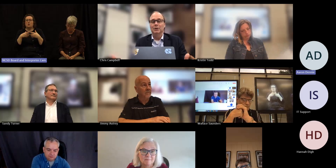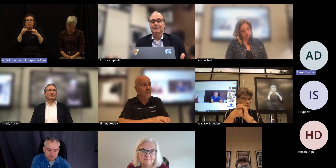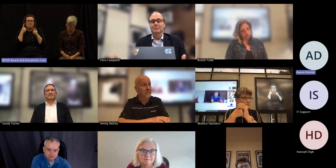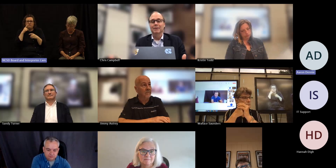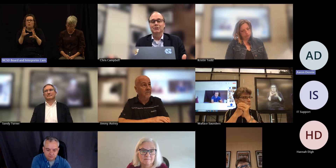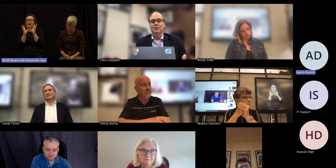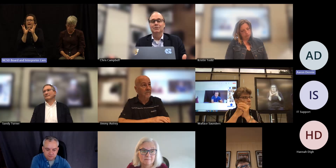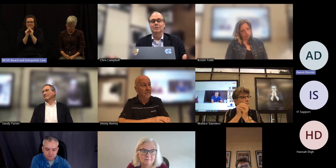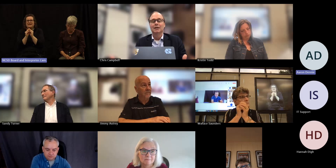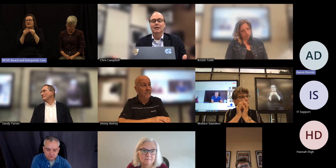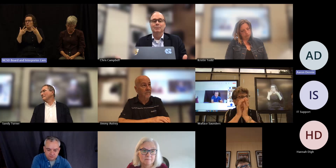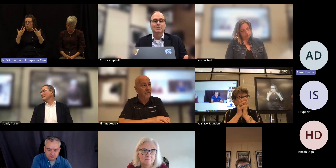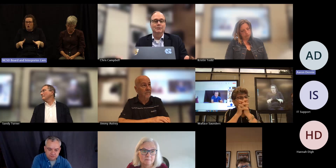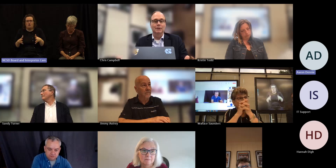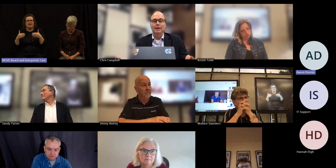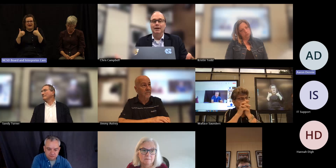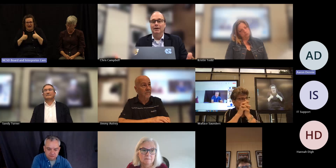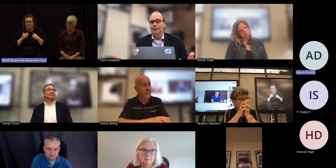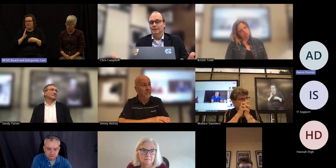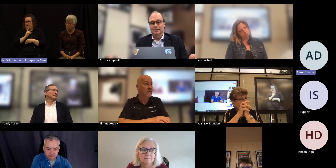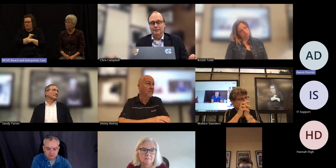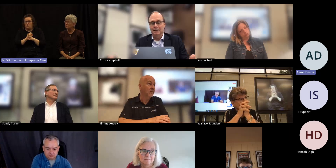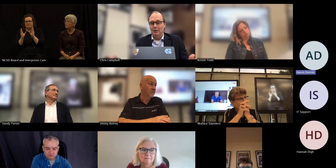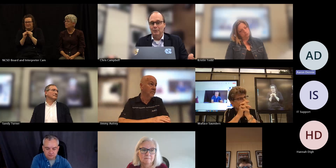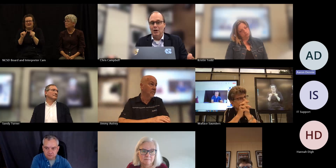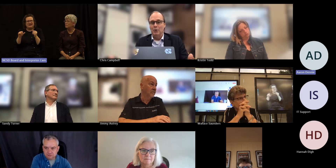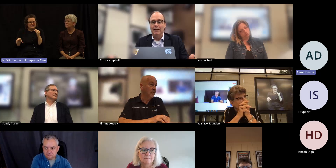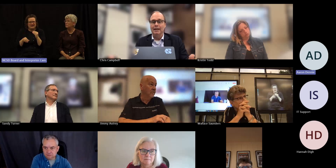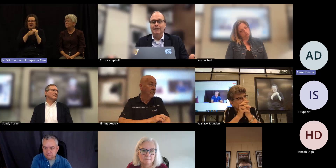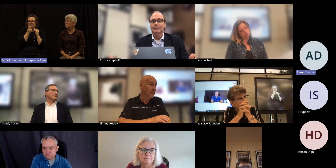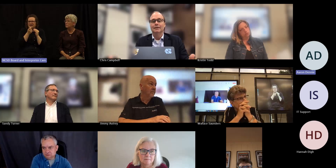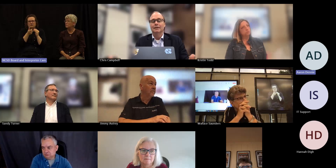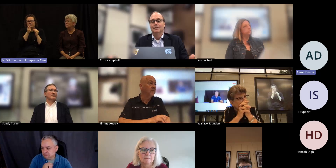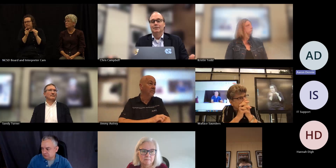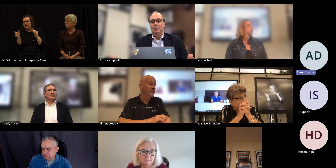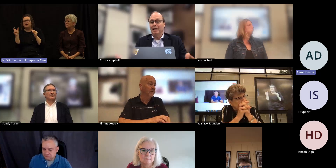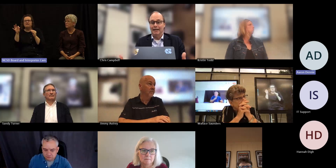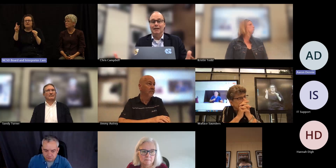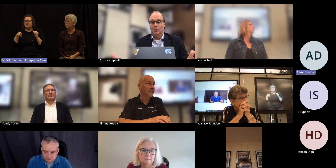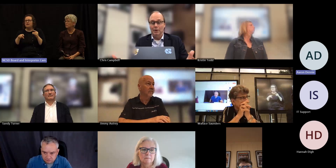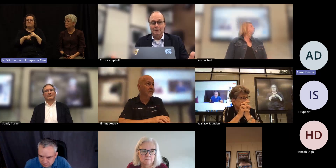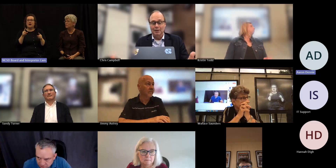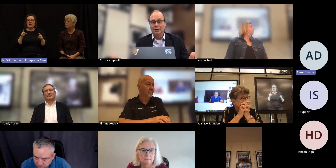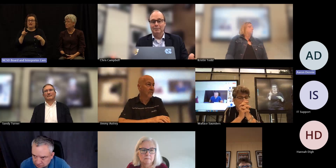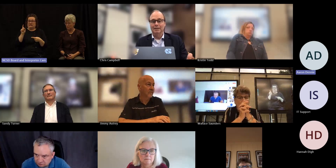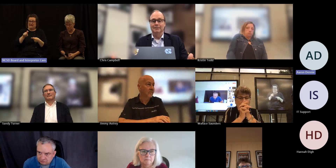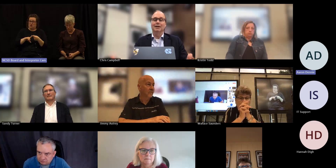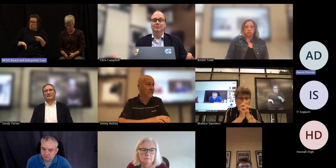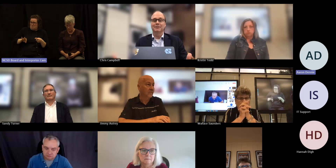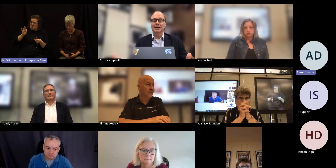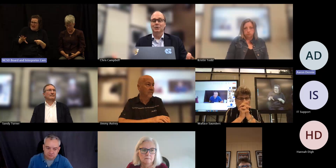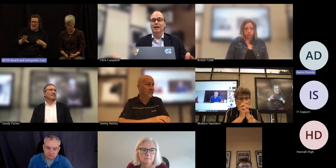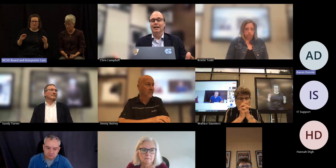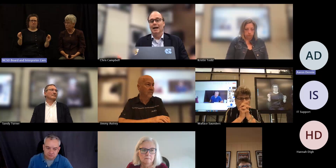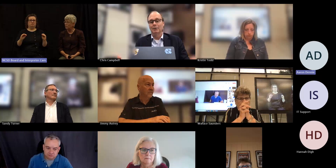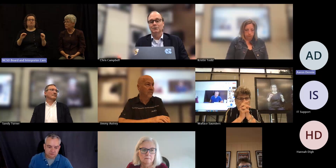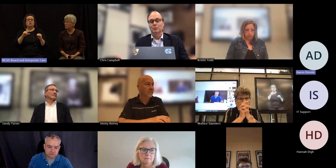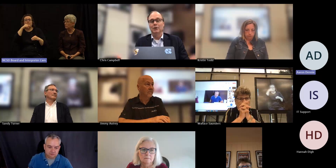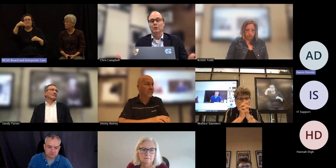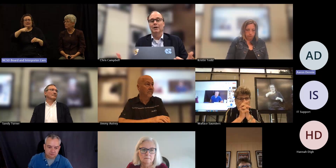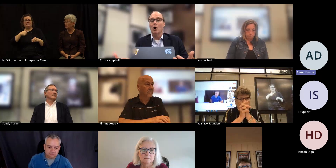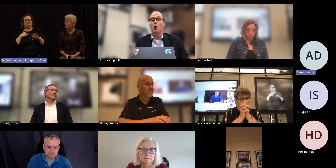might address some issues, but certainly there is, no need to pay anything, including myself, to get